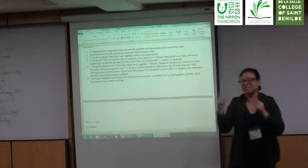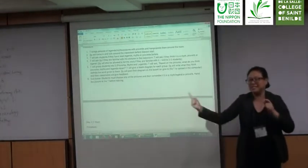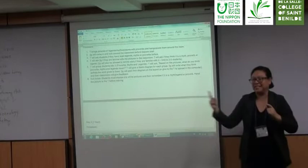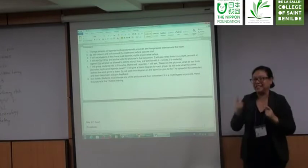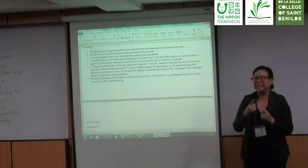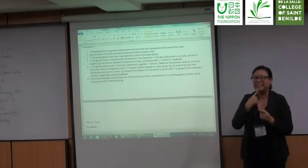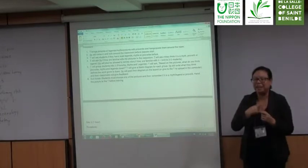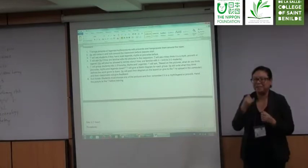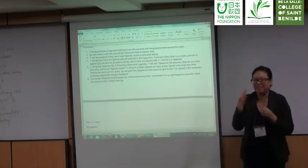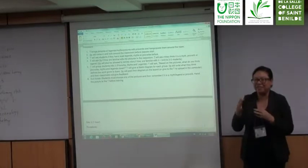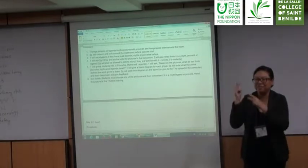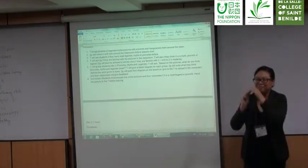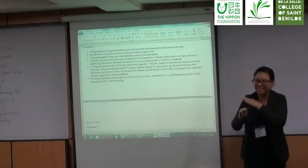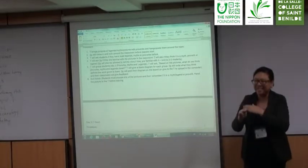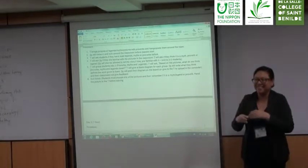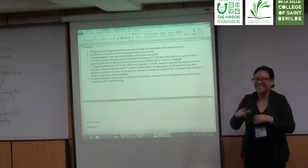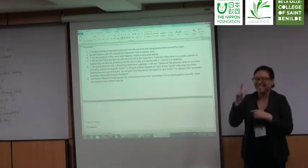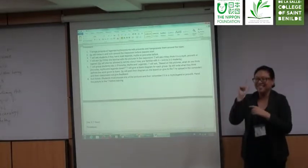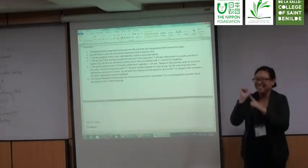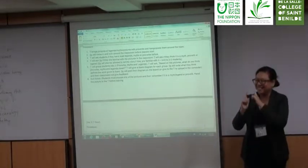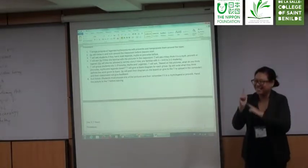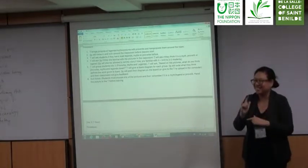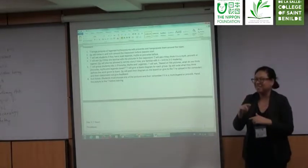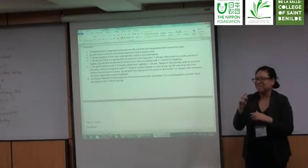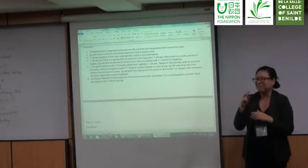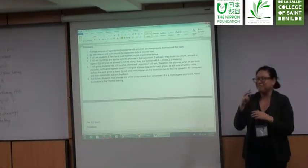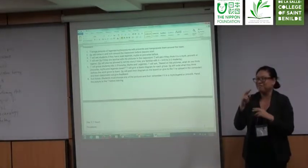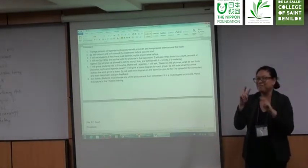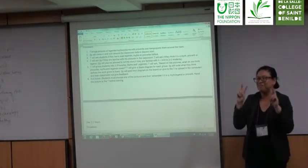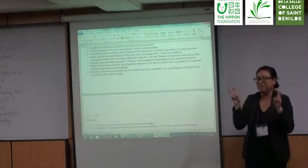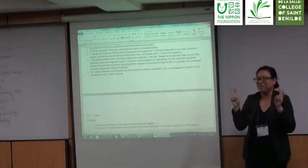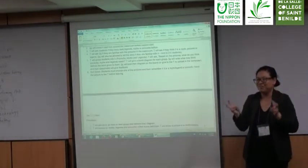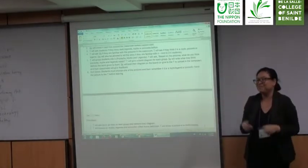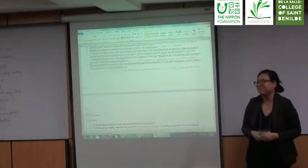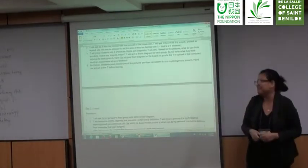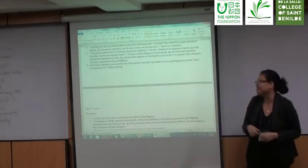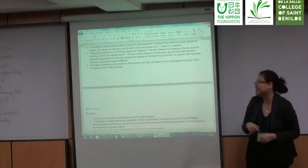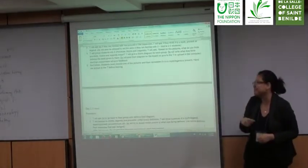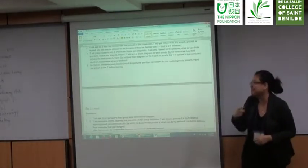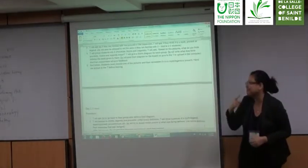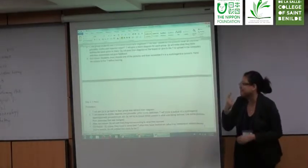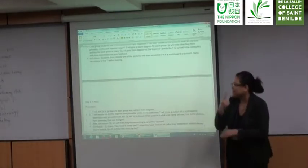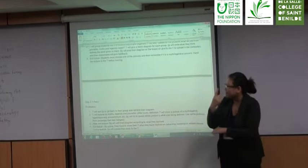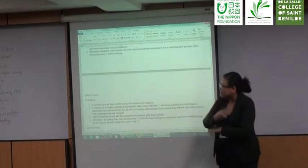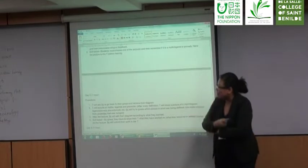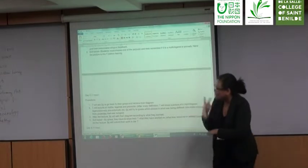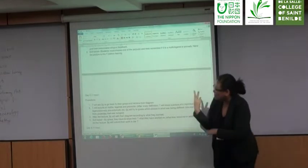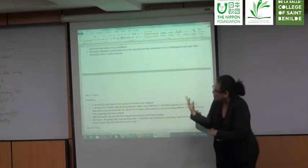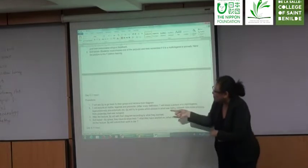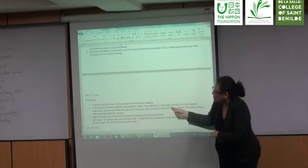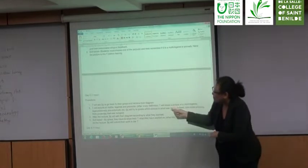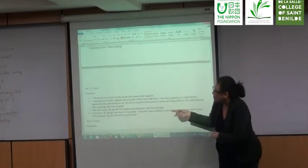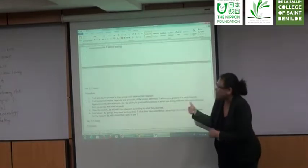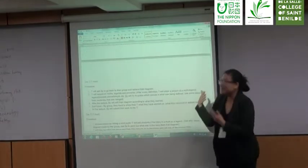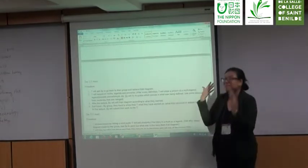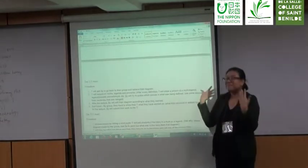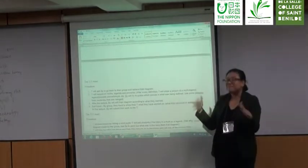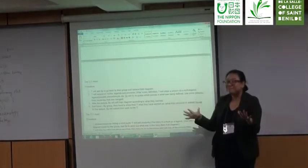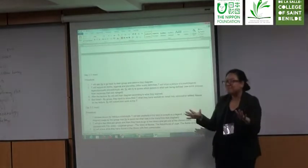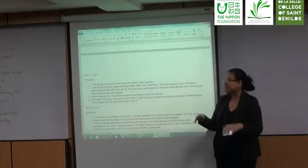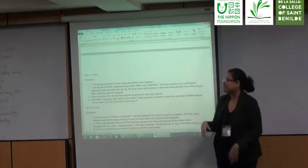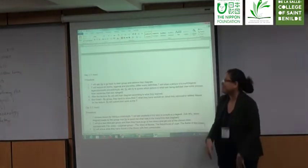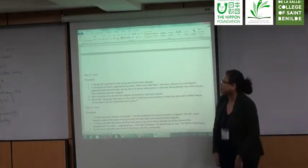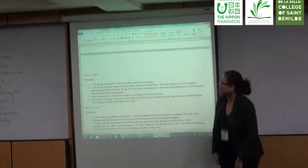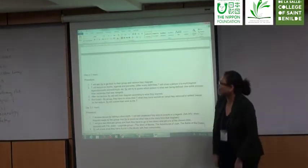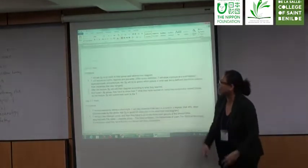There's been a condition in light of the wall, and they will describe it. You can try some of the action part.